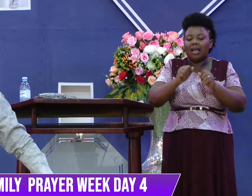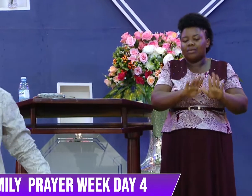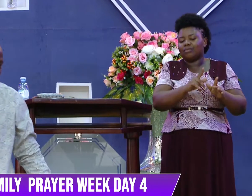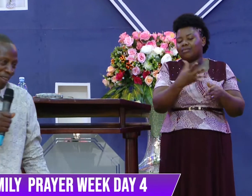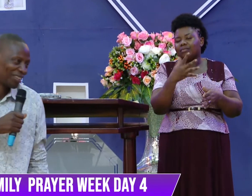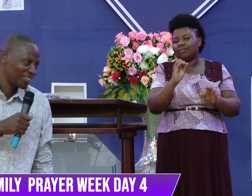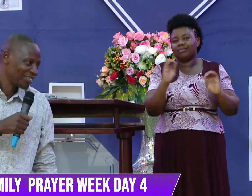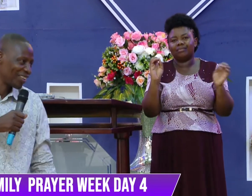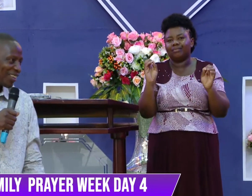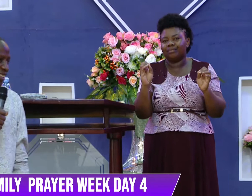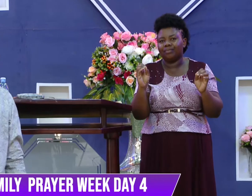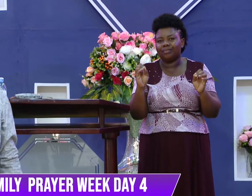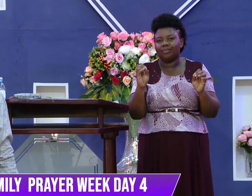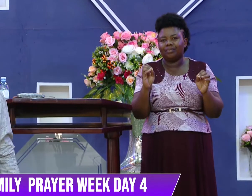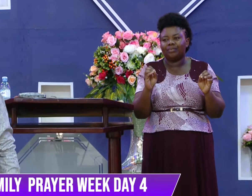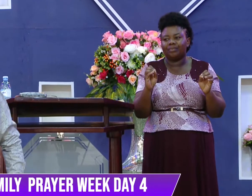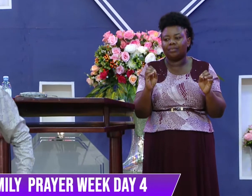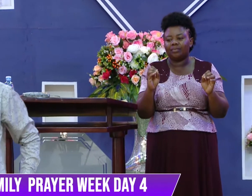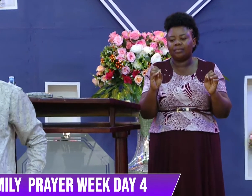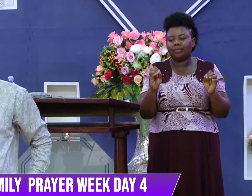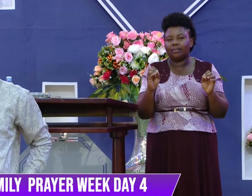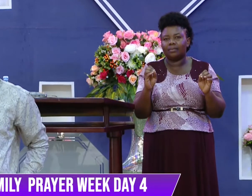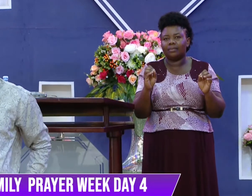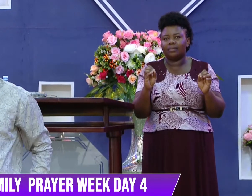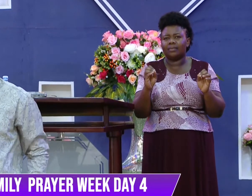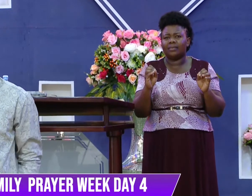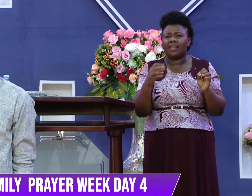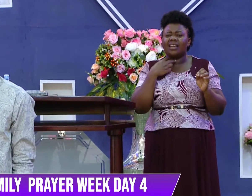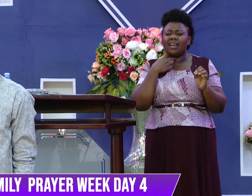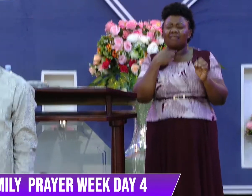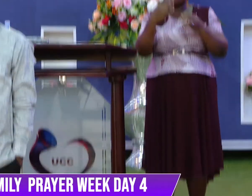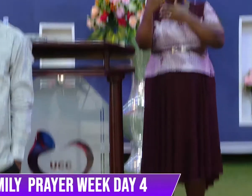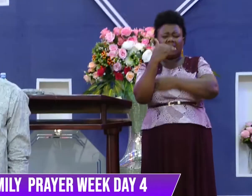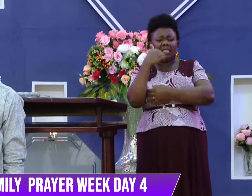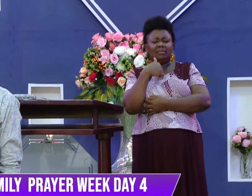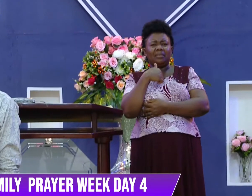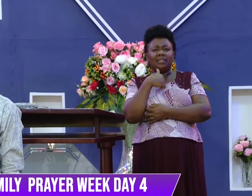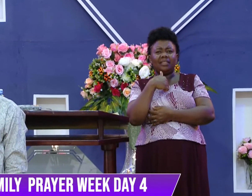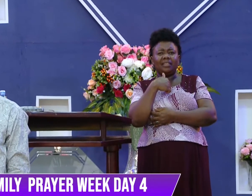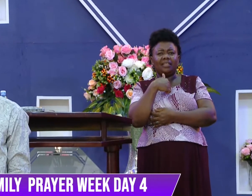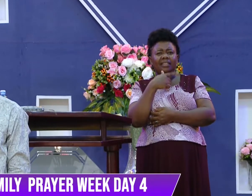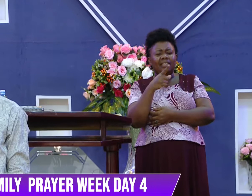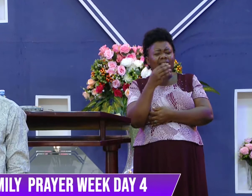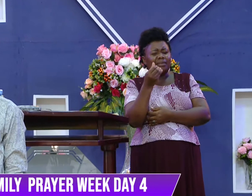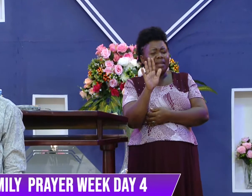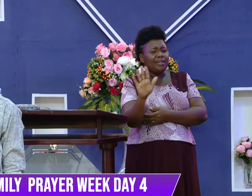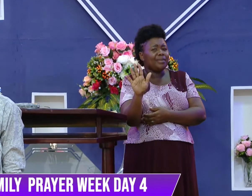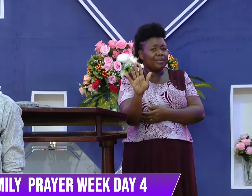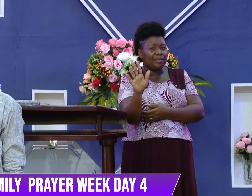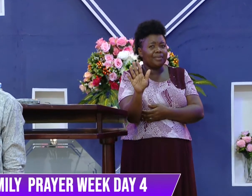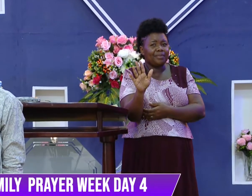And put it in my handbag in a case to be there. Then the voice asked me, is that